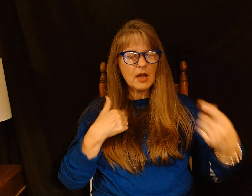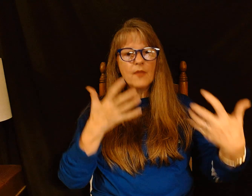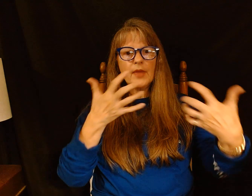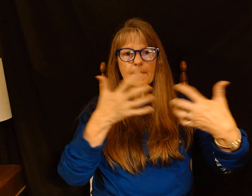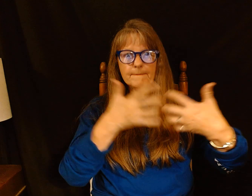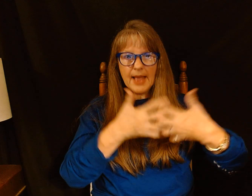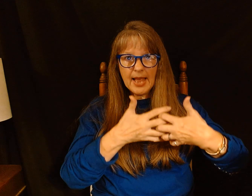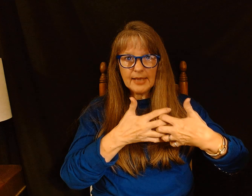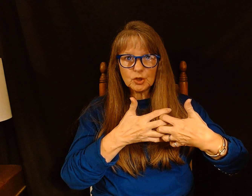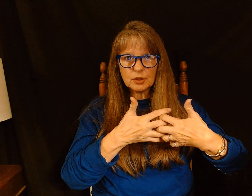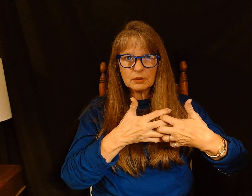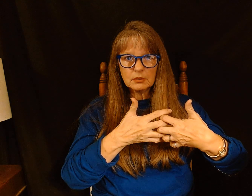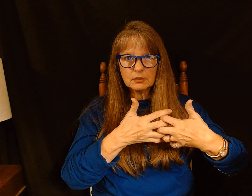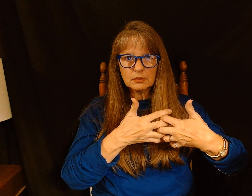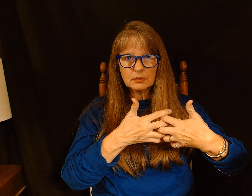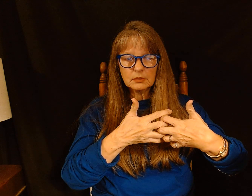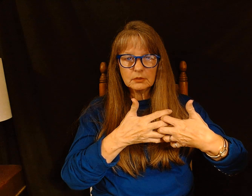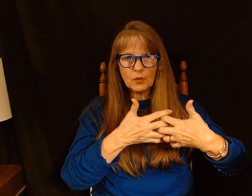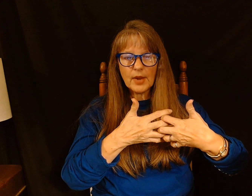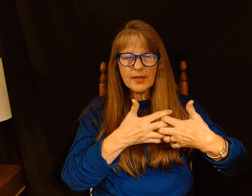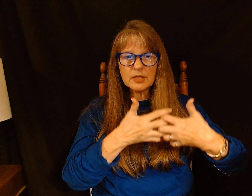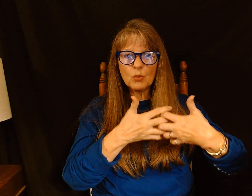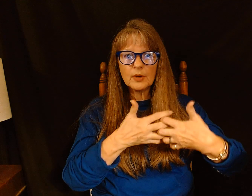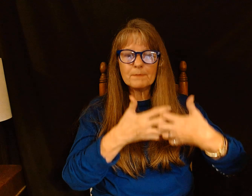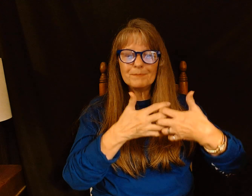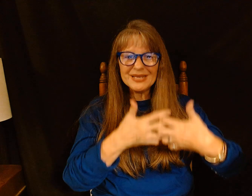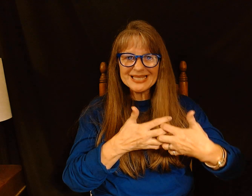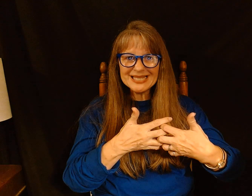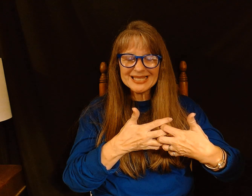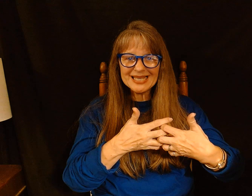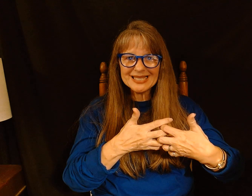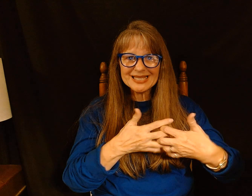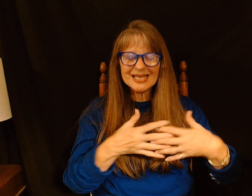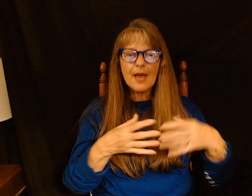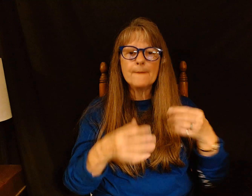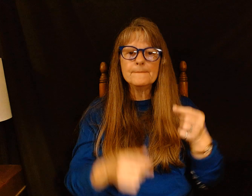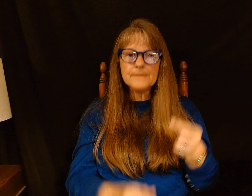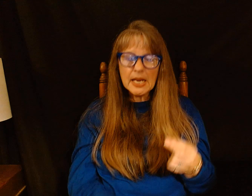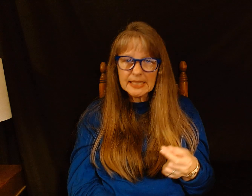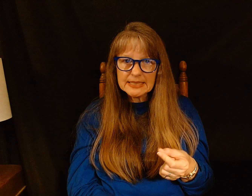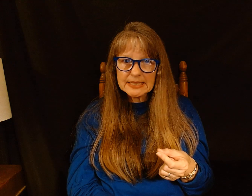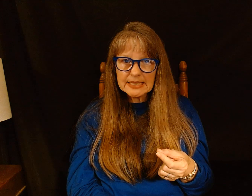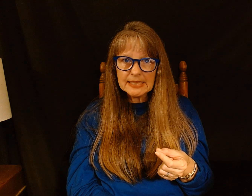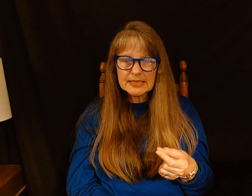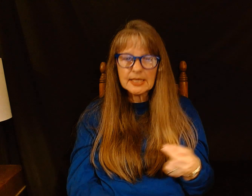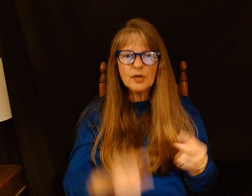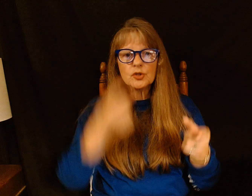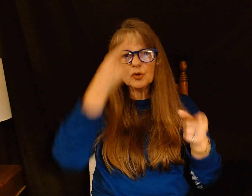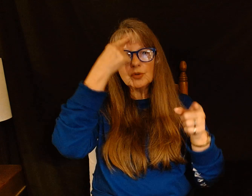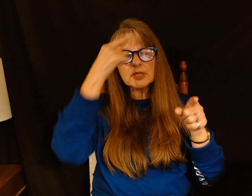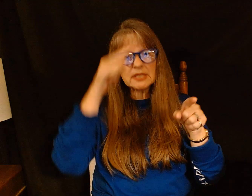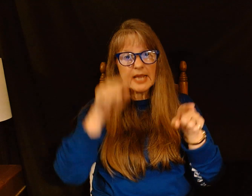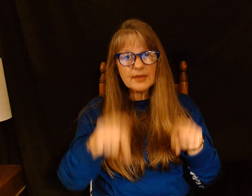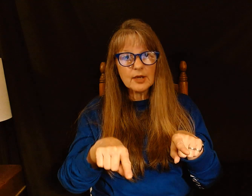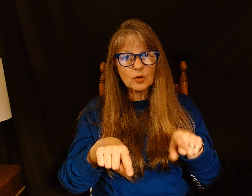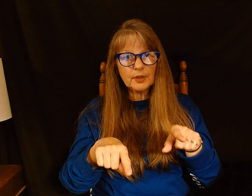they match. Okay, that's more in a business sense, money sense. So you can say they agree.